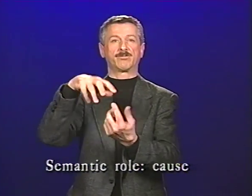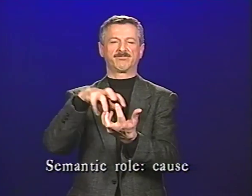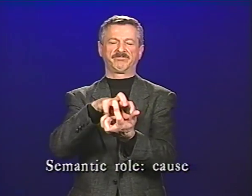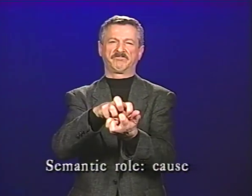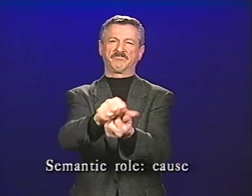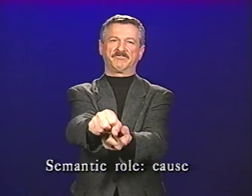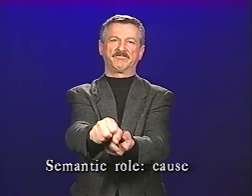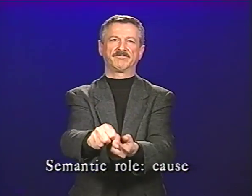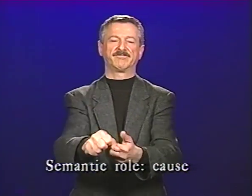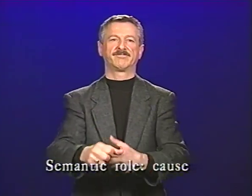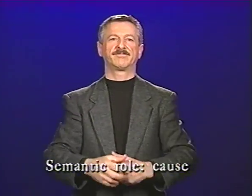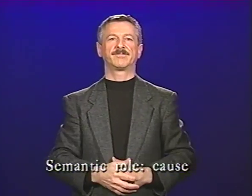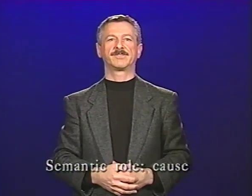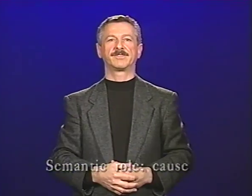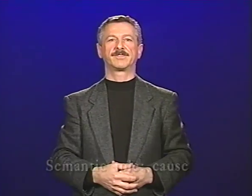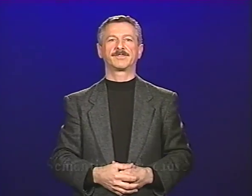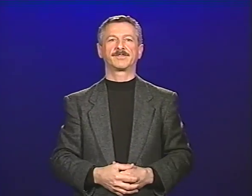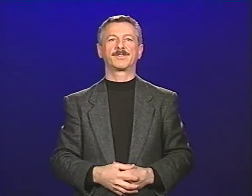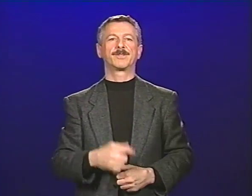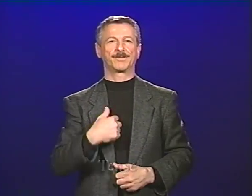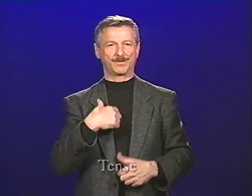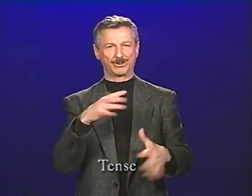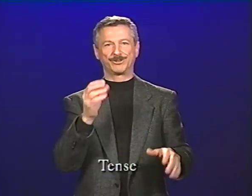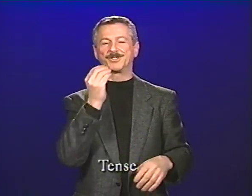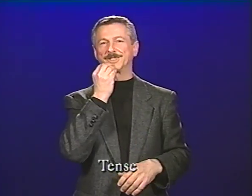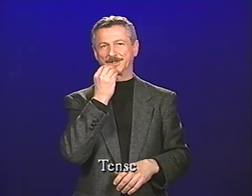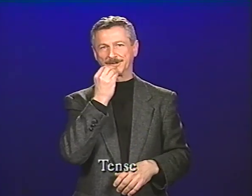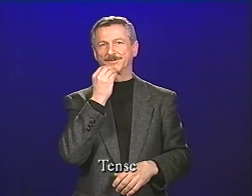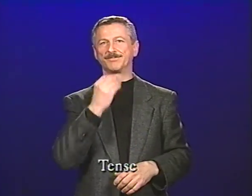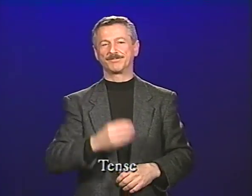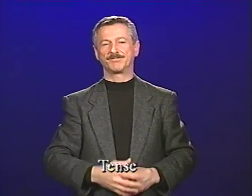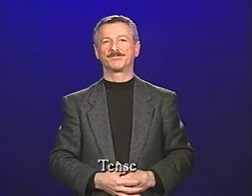A tornado destroyed the trees. I've eaten.